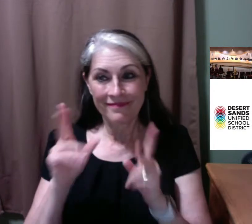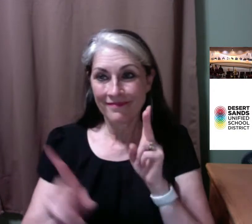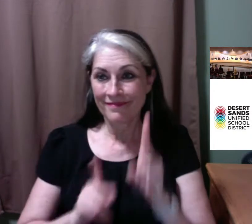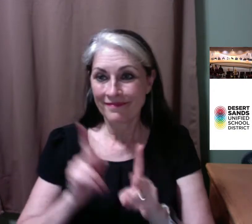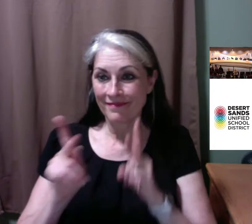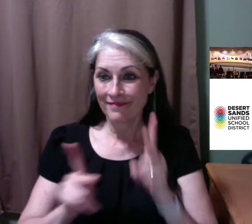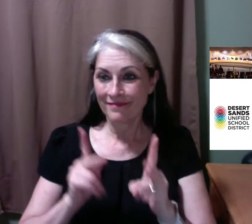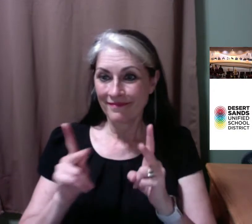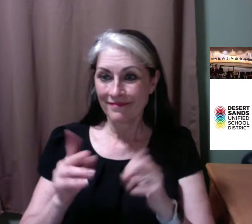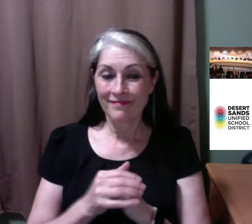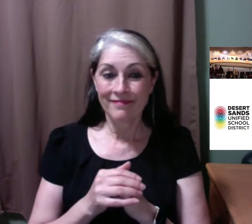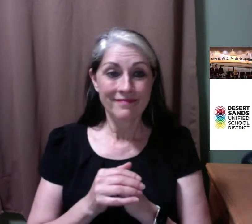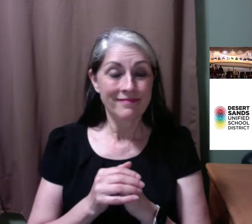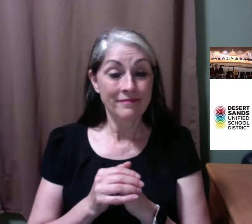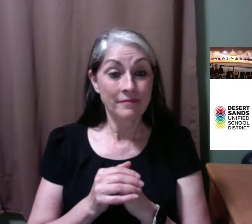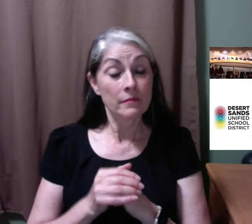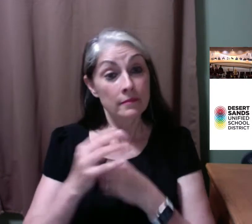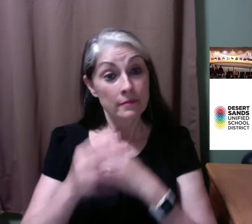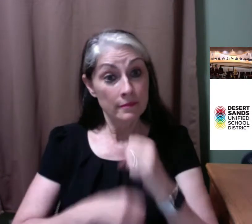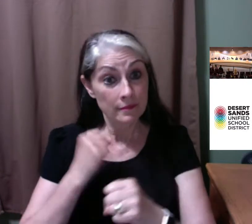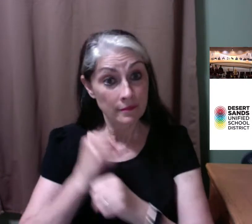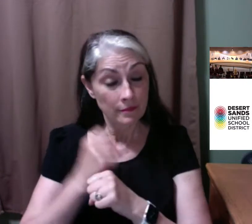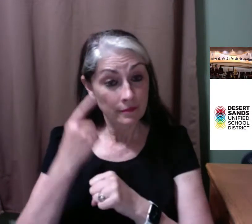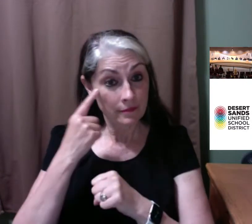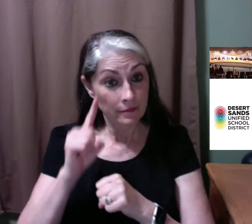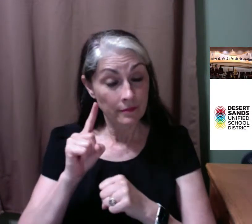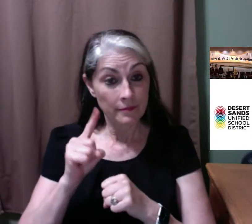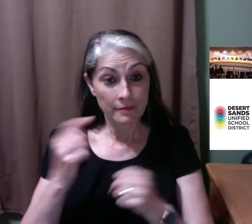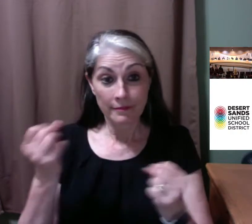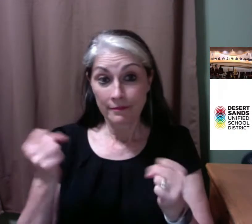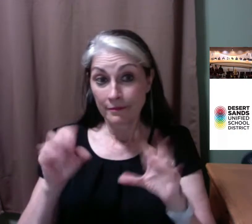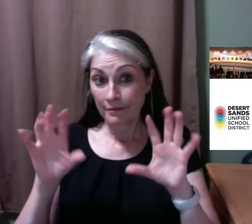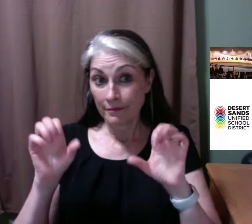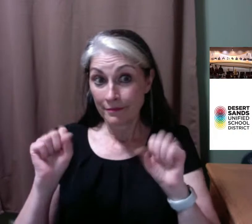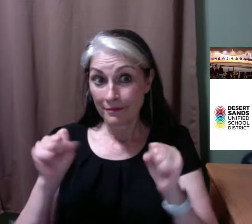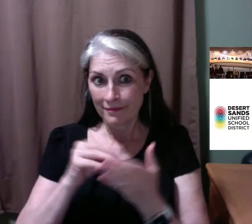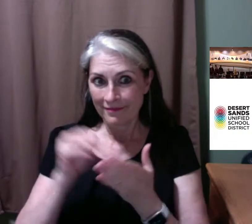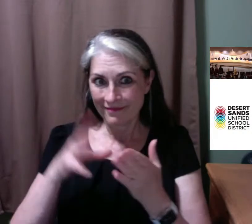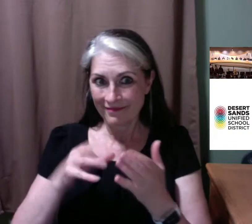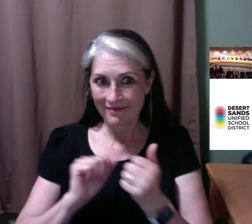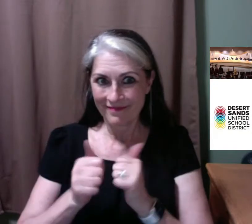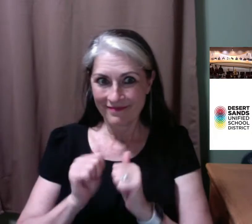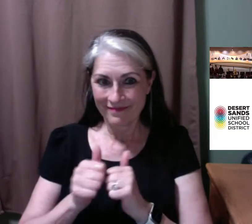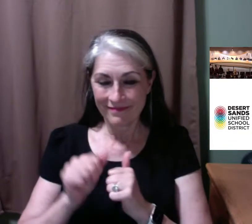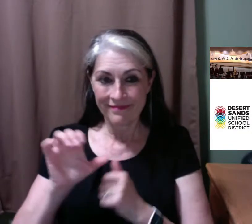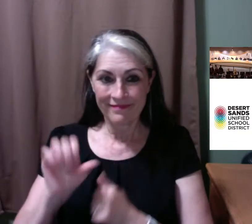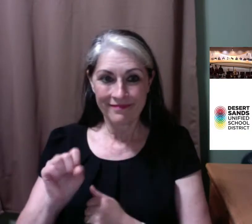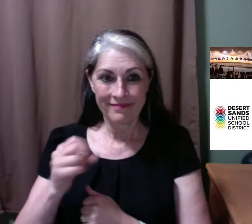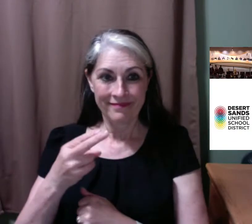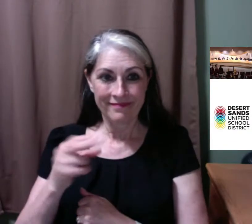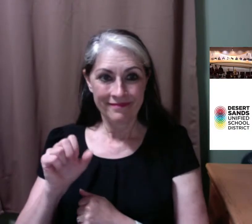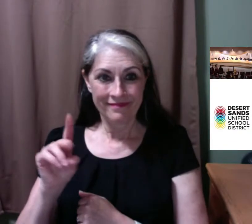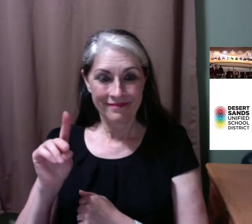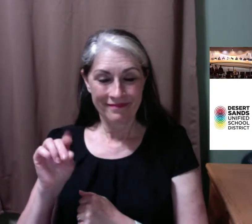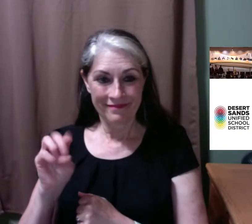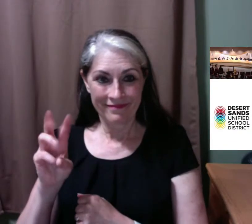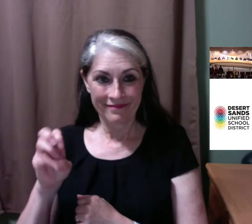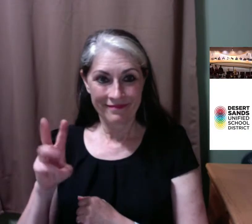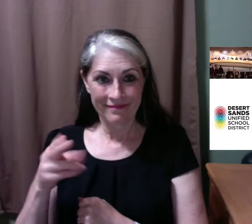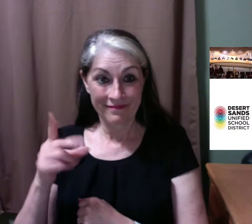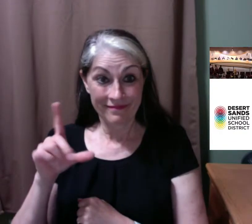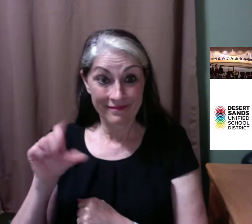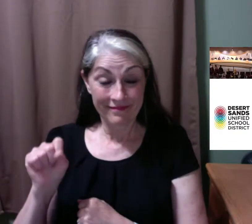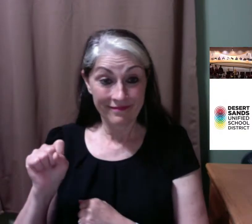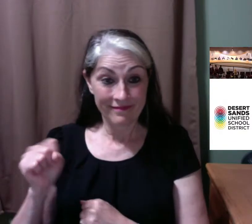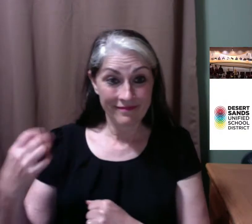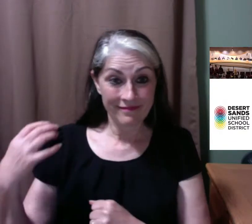So it was quite a year for the stellar student athletes of Shadow Hills. And athletic director Mike